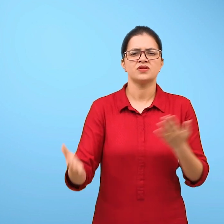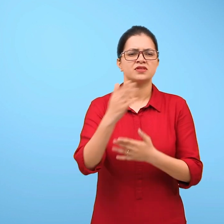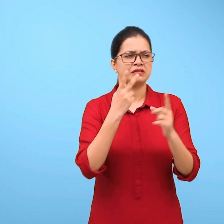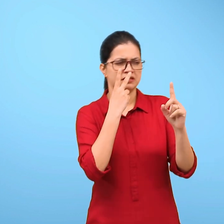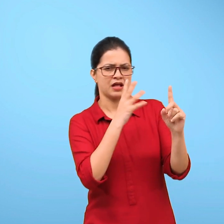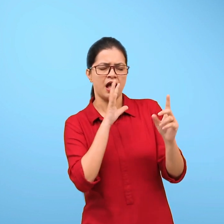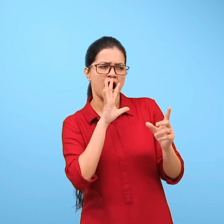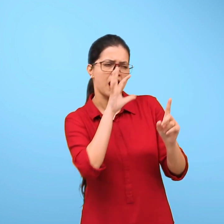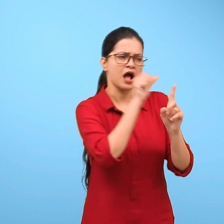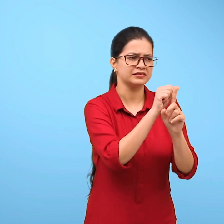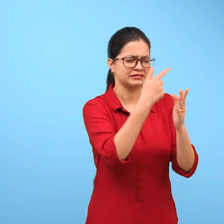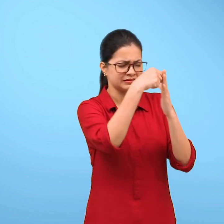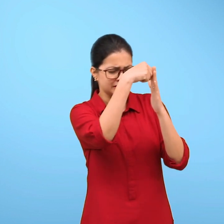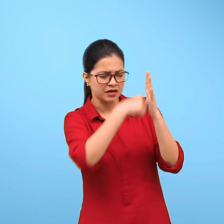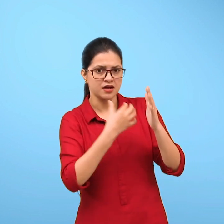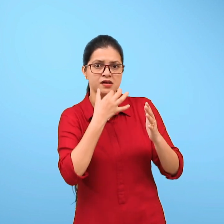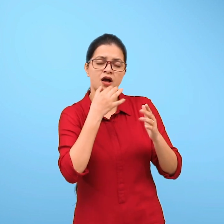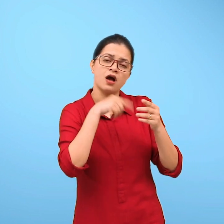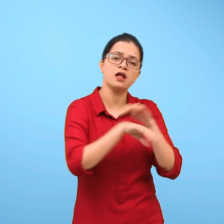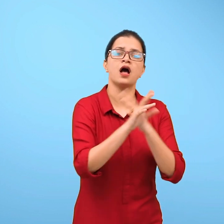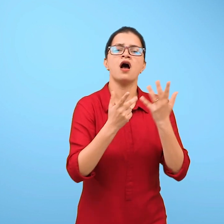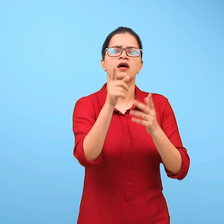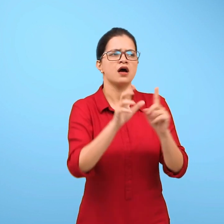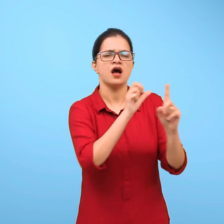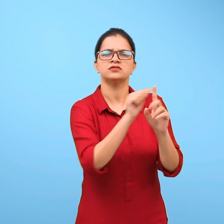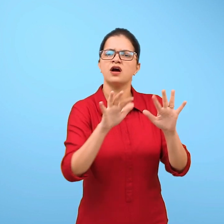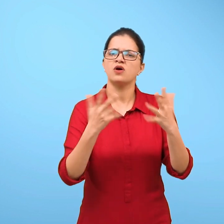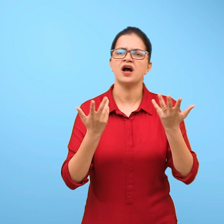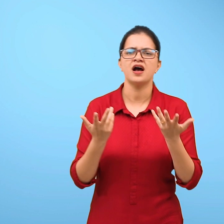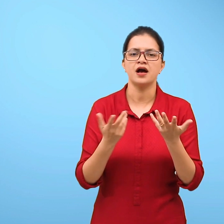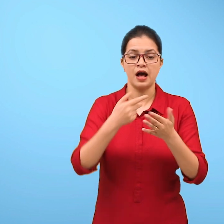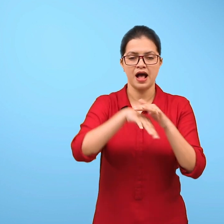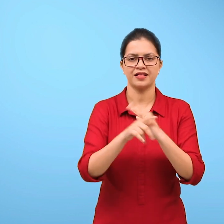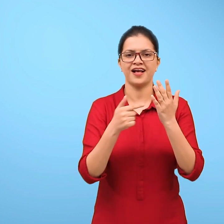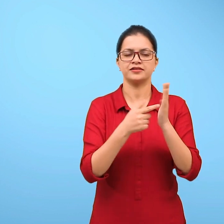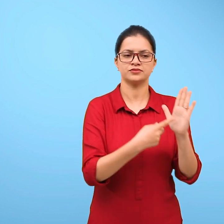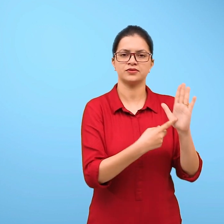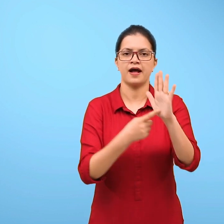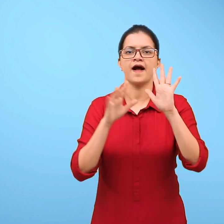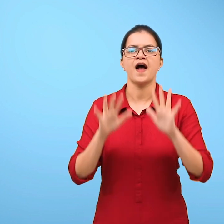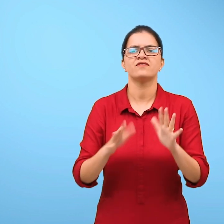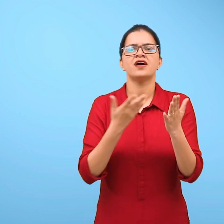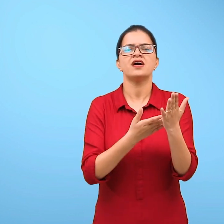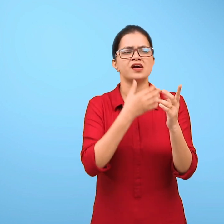One way we could know this shape better would be to look at X-ray images of the human body.